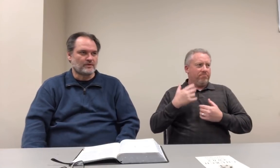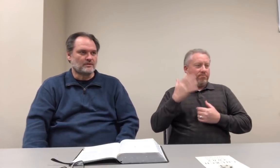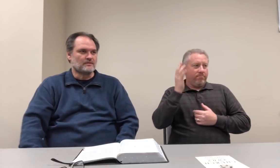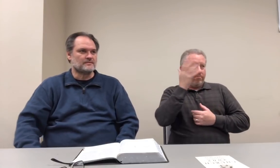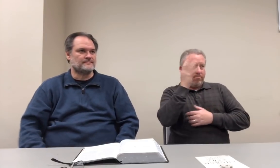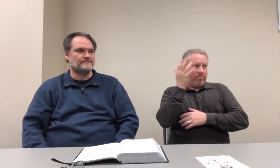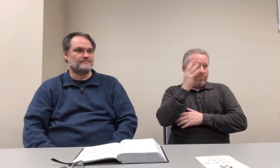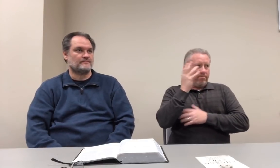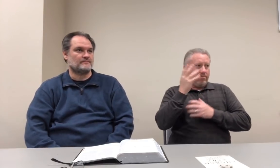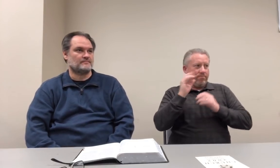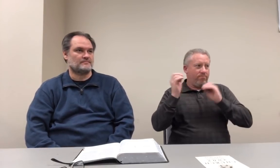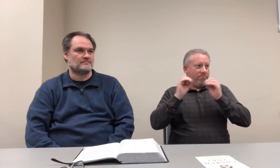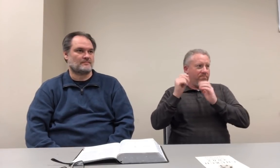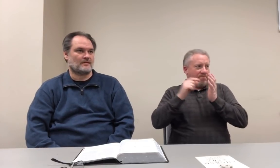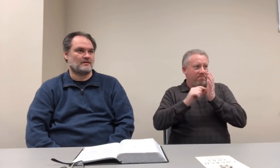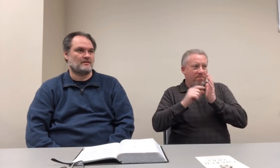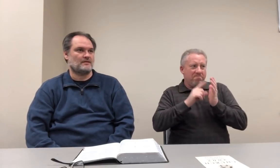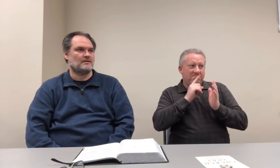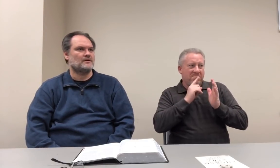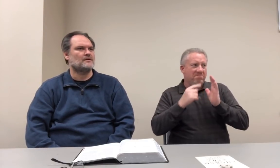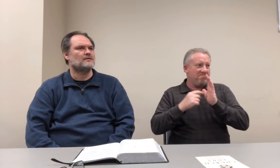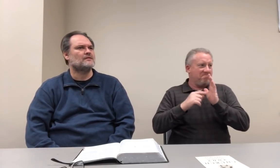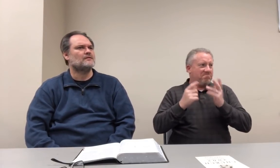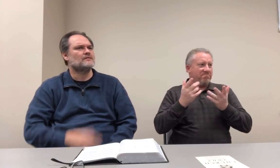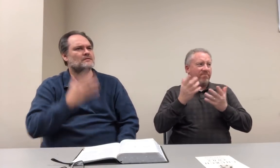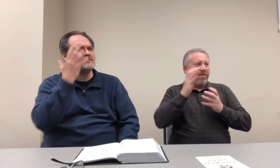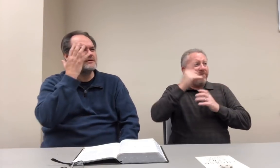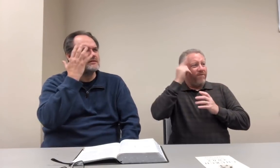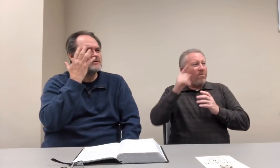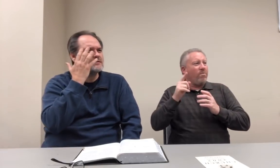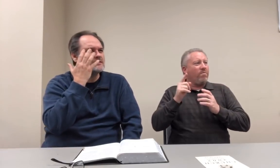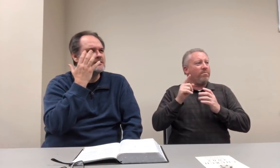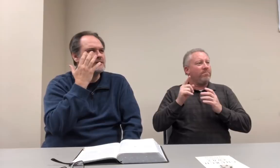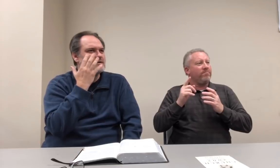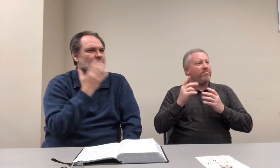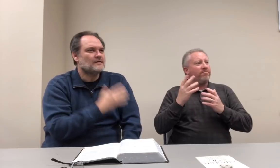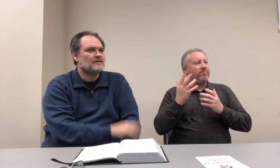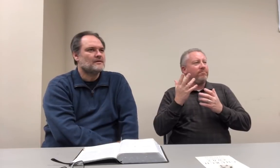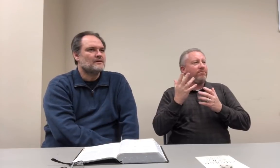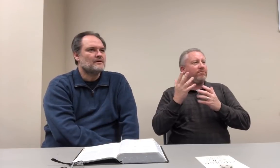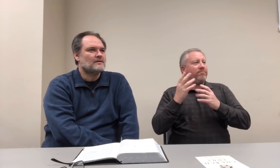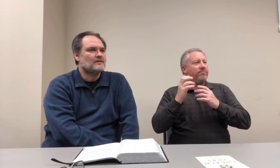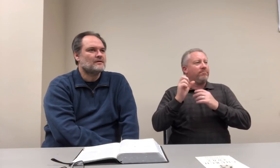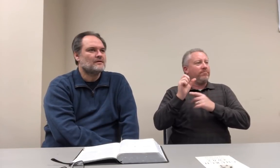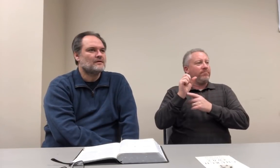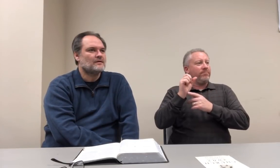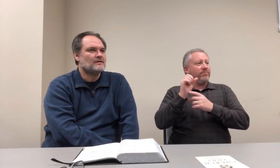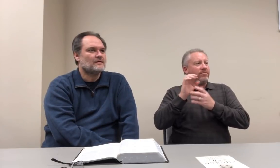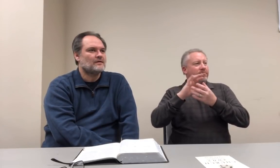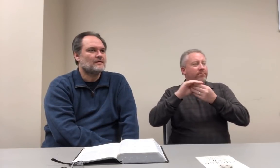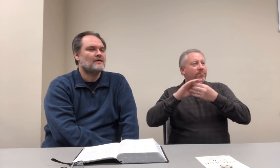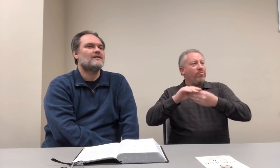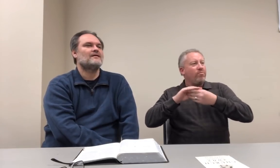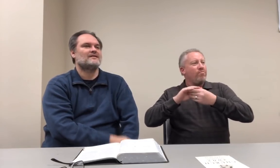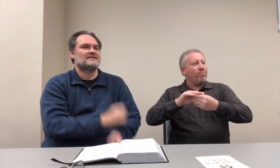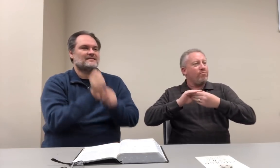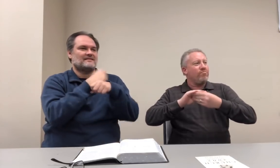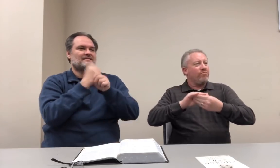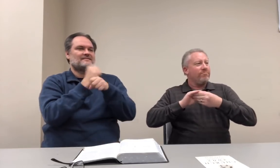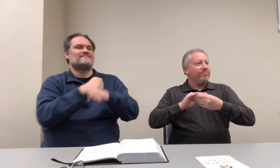could always create. He didn't acquire a new power to create. He gained no new perfection to create. And so the